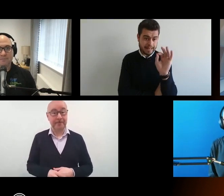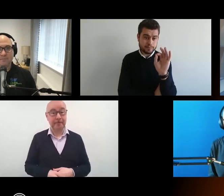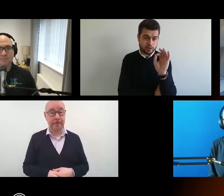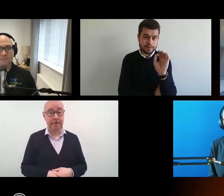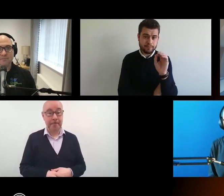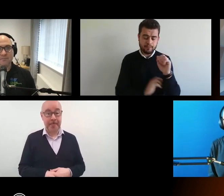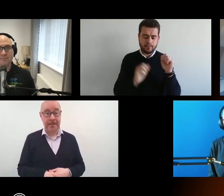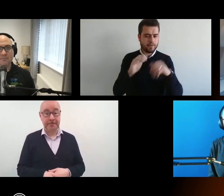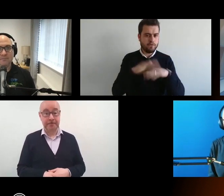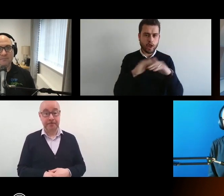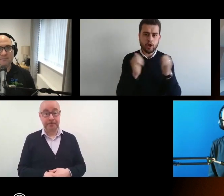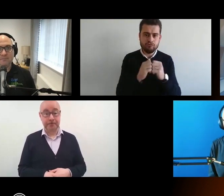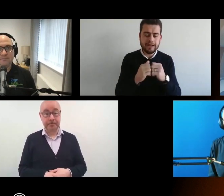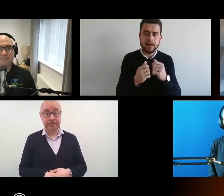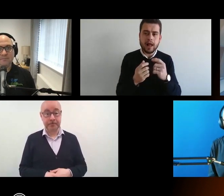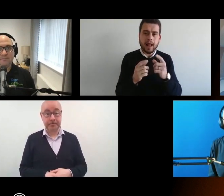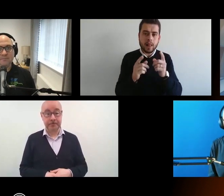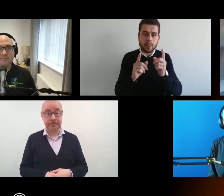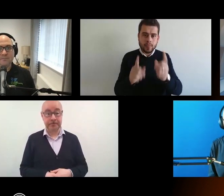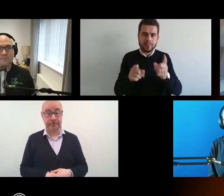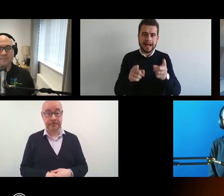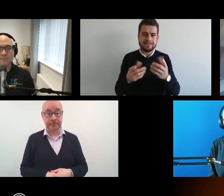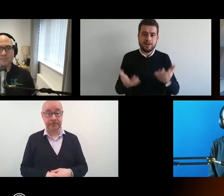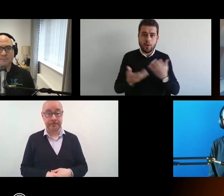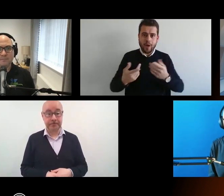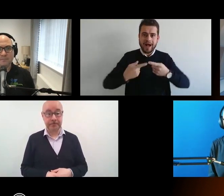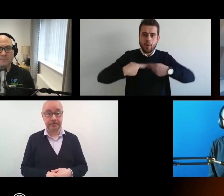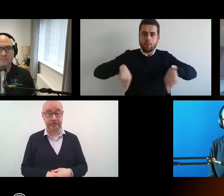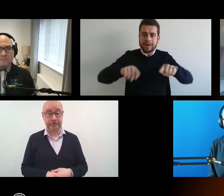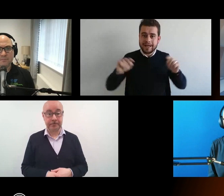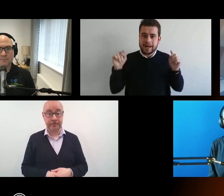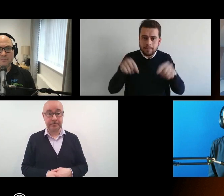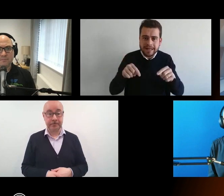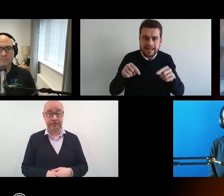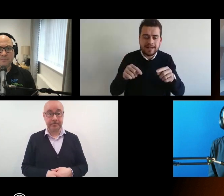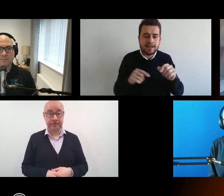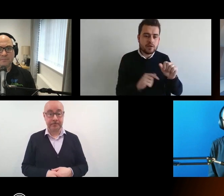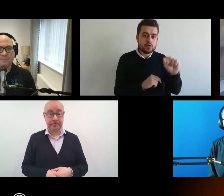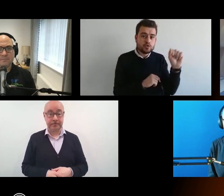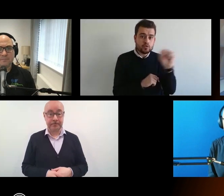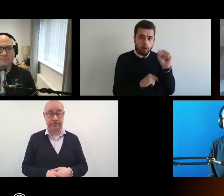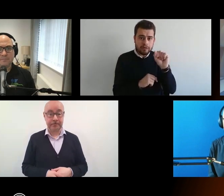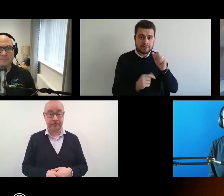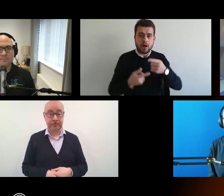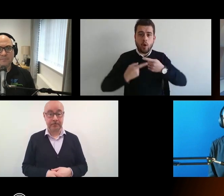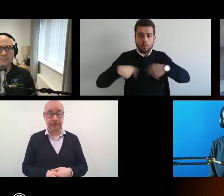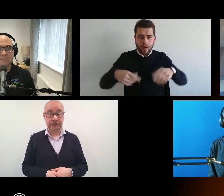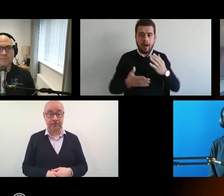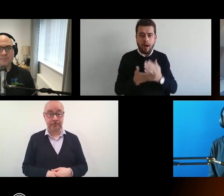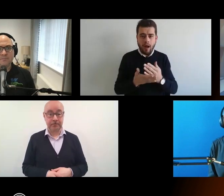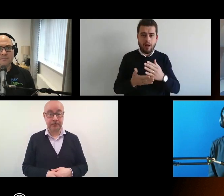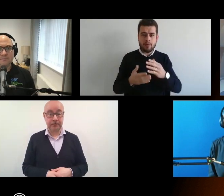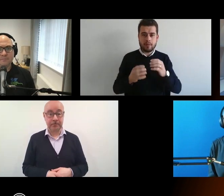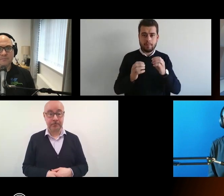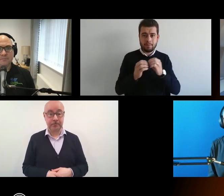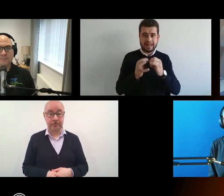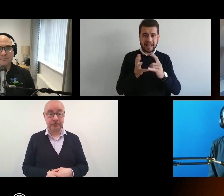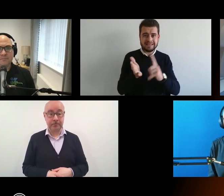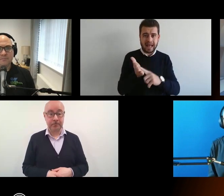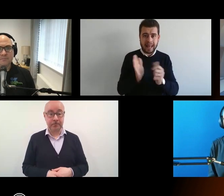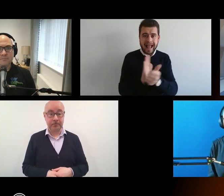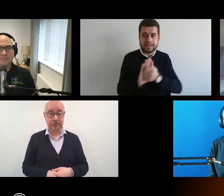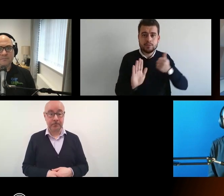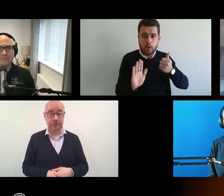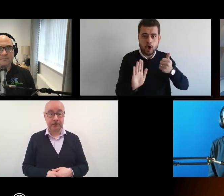Absolutely. I think that's spot on. I completely agree with that. And that's where we come in. So